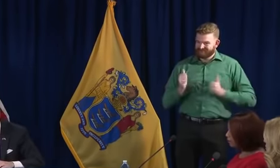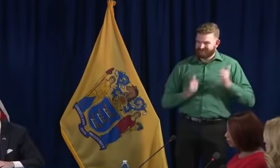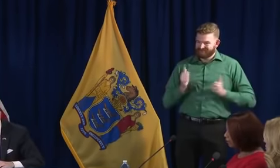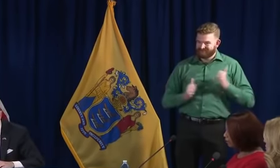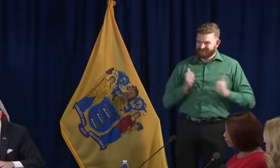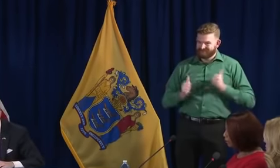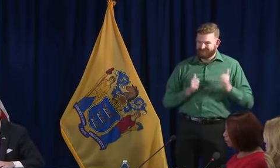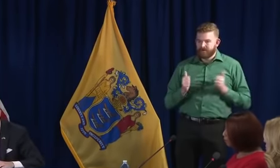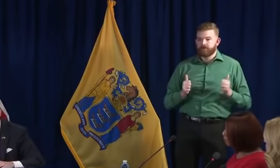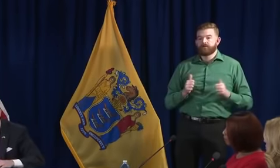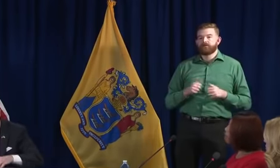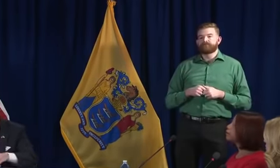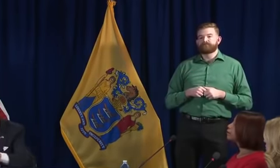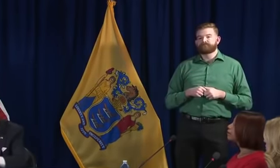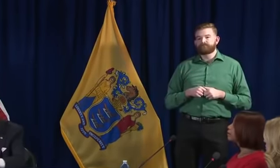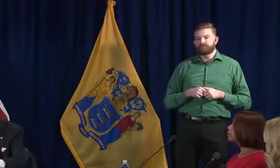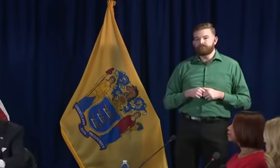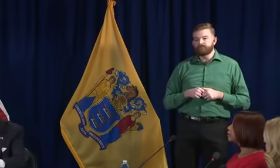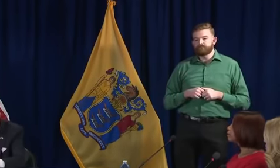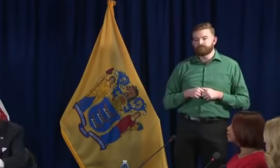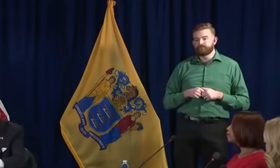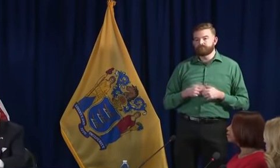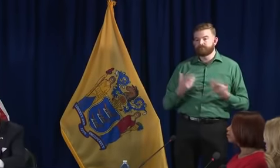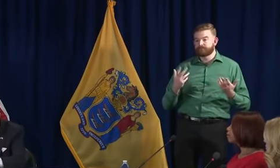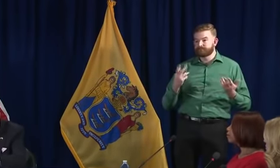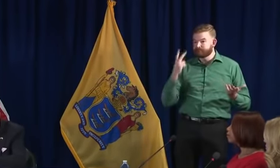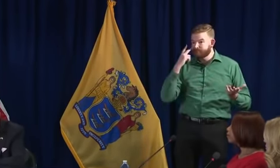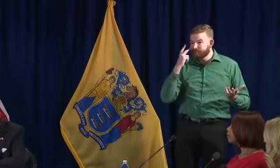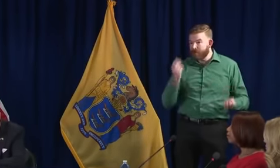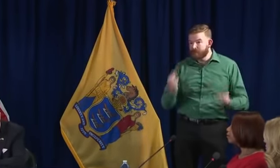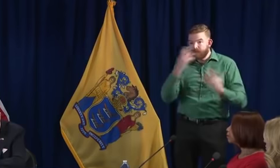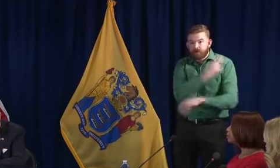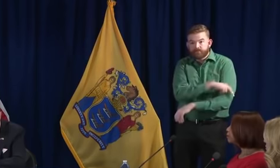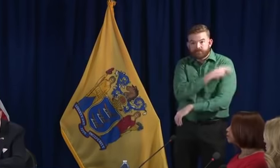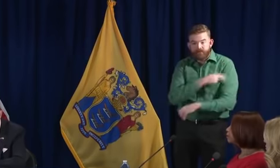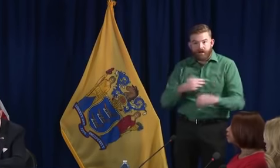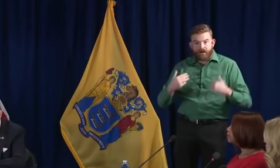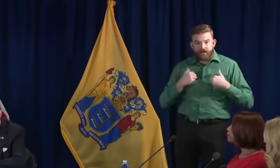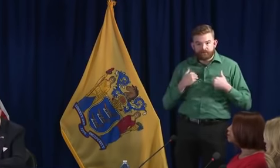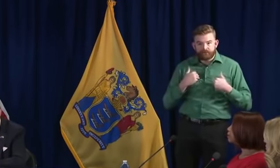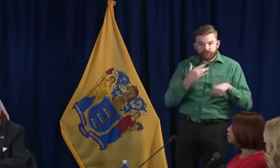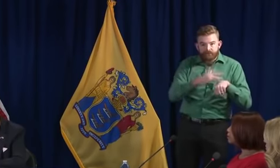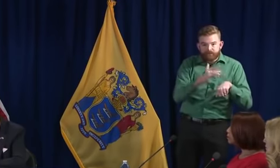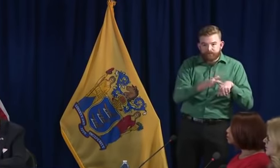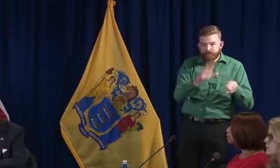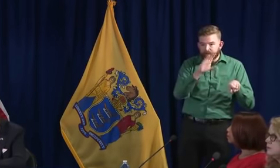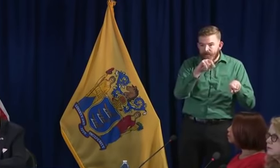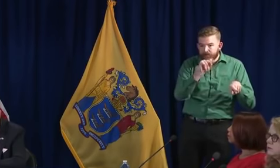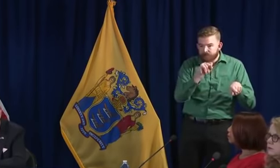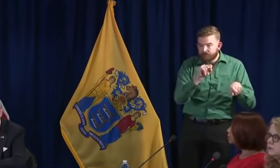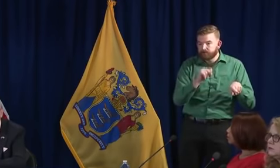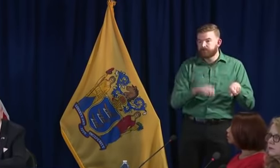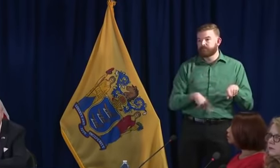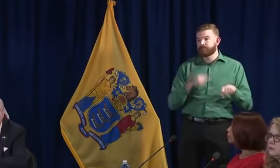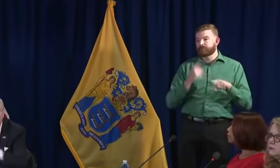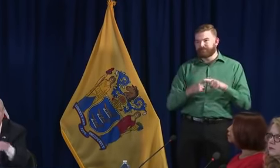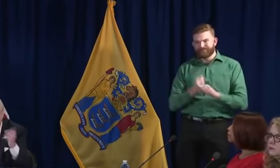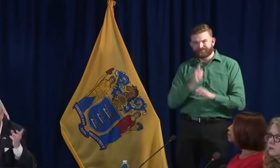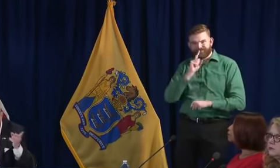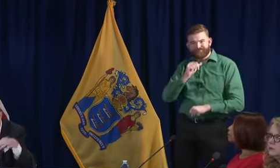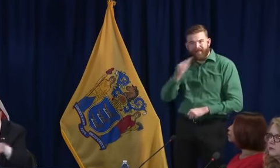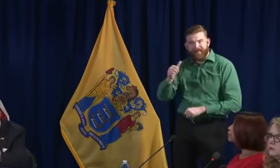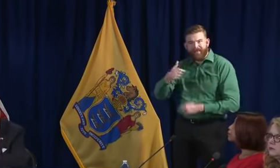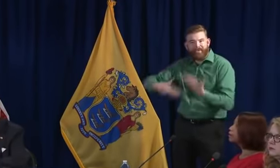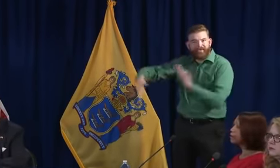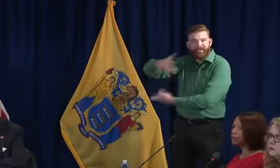Simply put, this is not a time for anyone to be bringing people together. whether it be for a wedding, a funeral, per